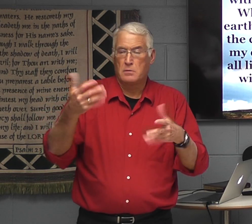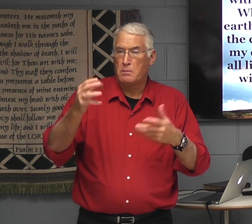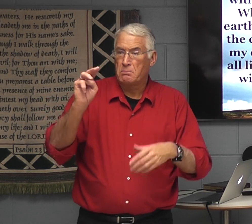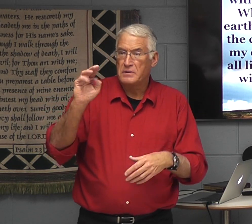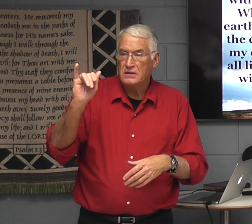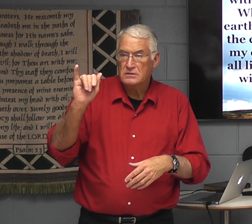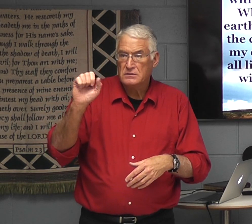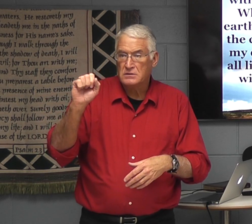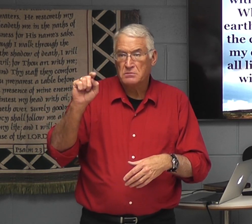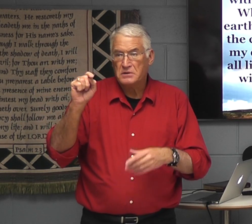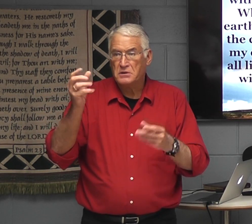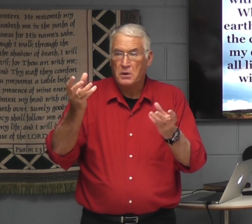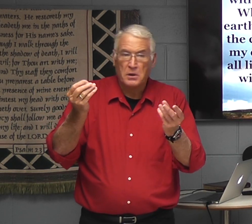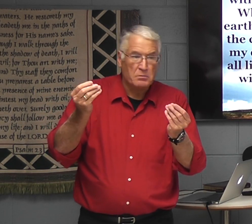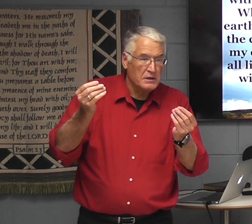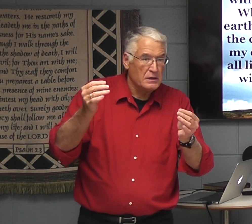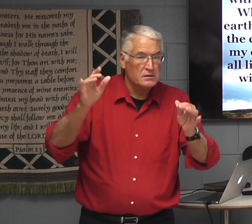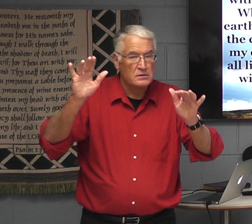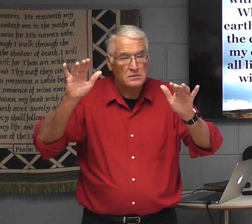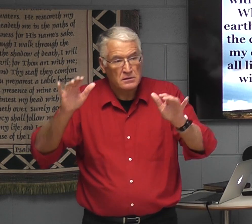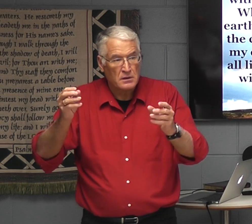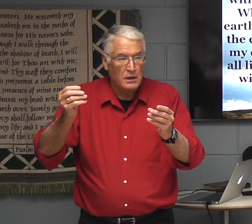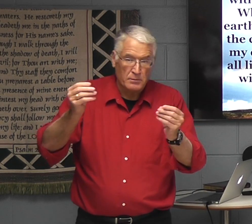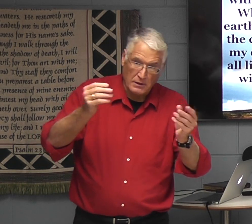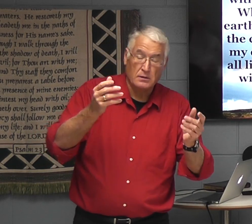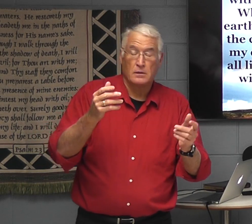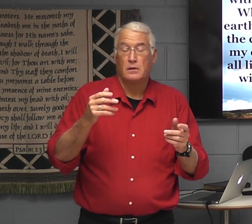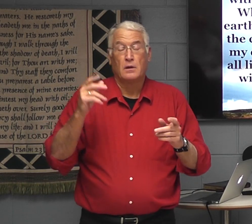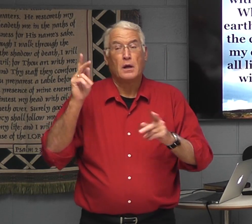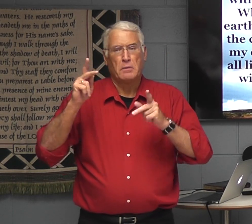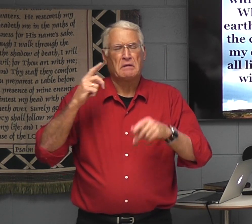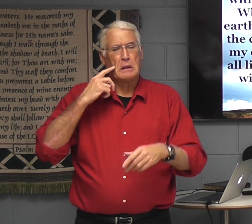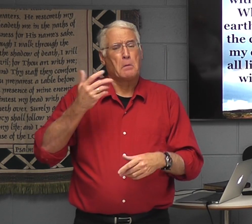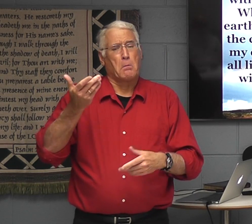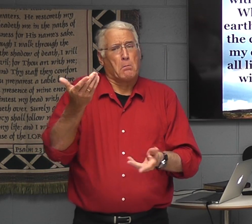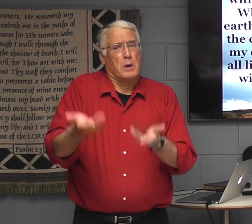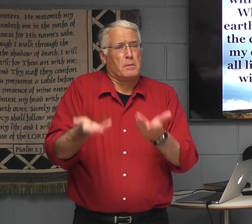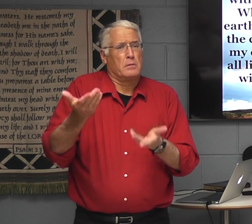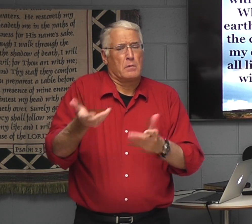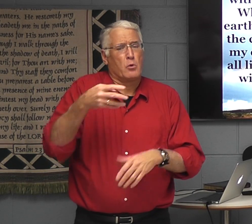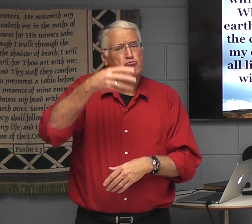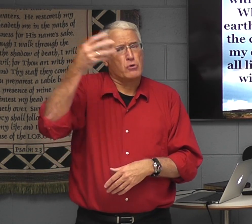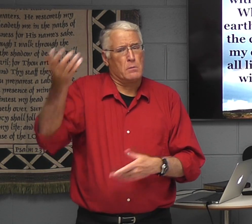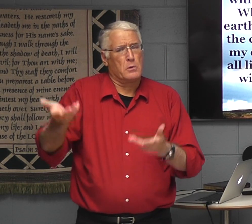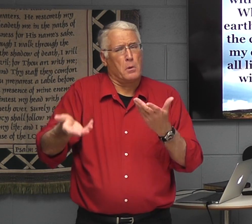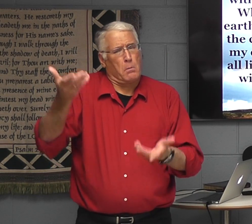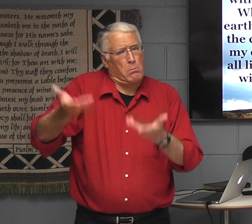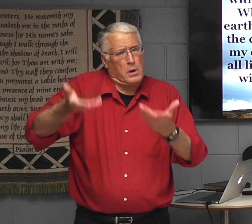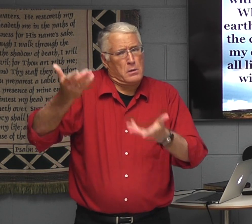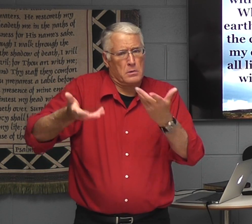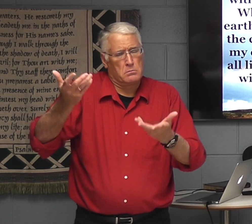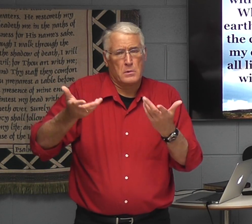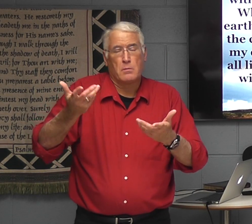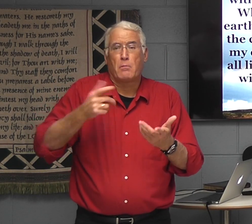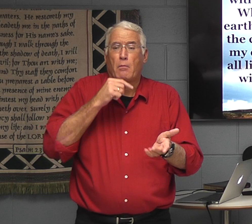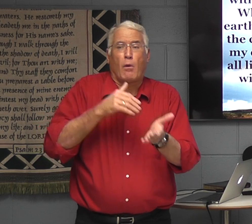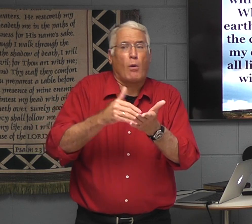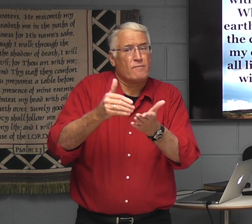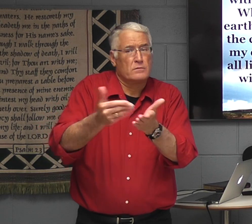Who doesn't believe that there was a rainbow before the flood? Because they say that there was no rain before Noah. Think that there was no